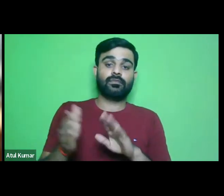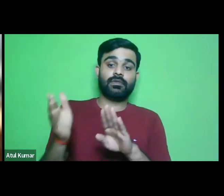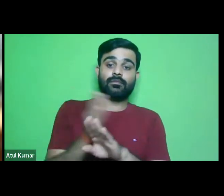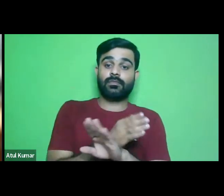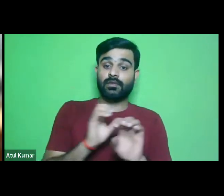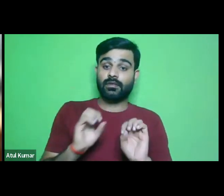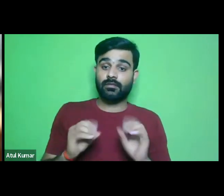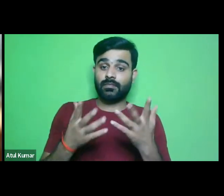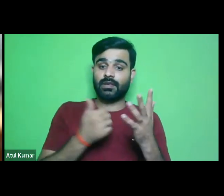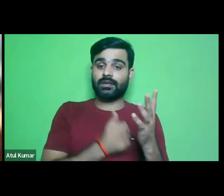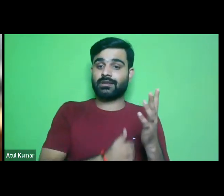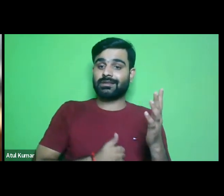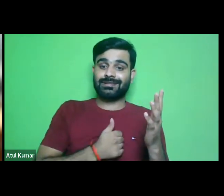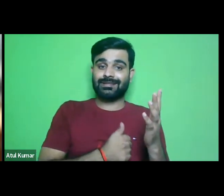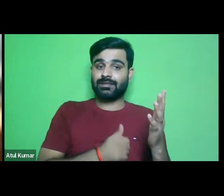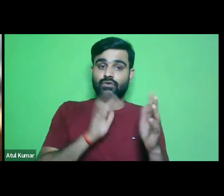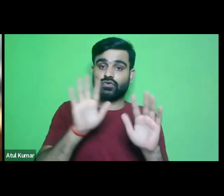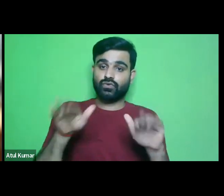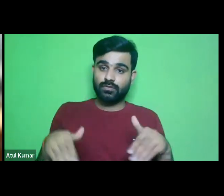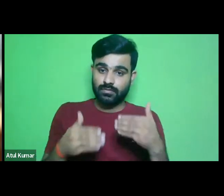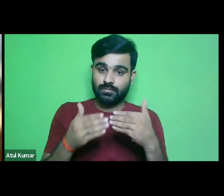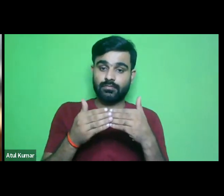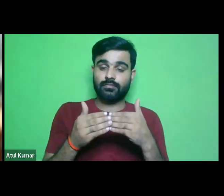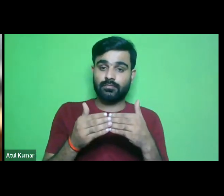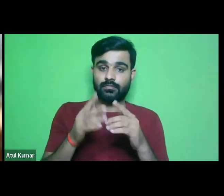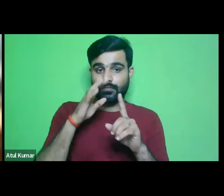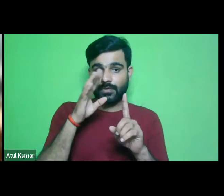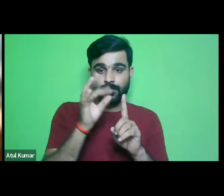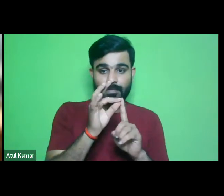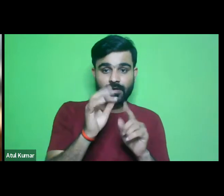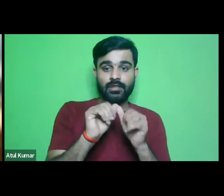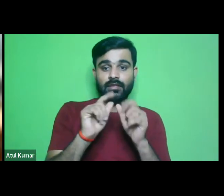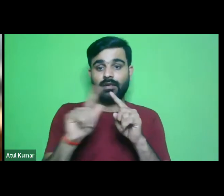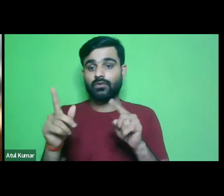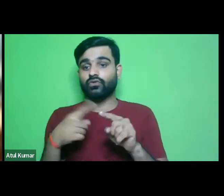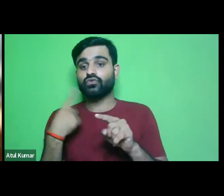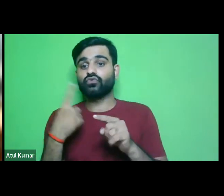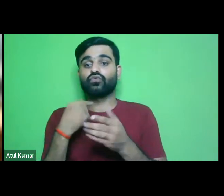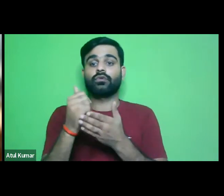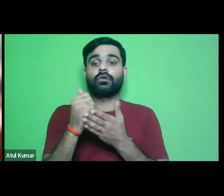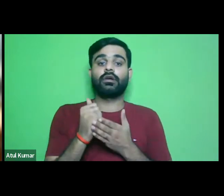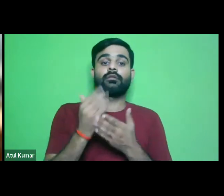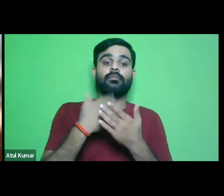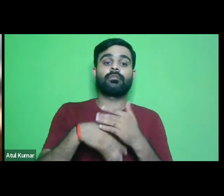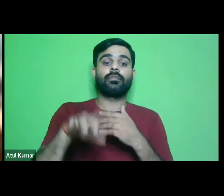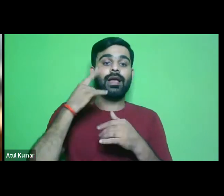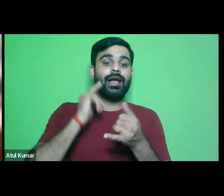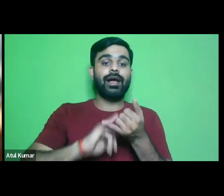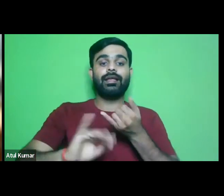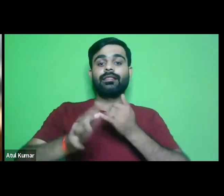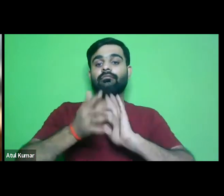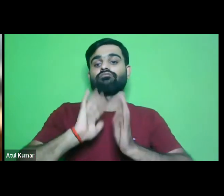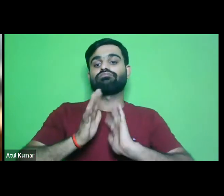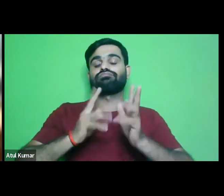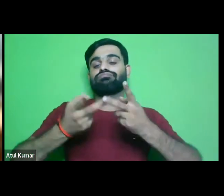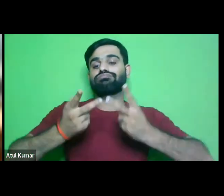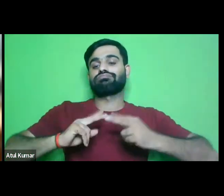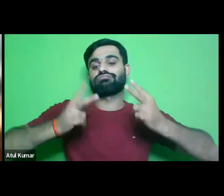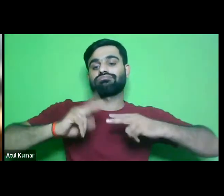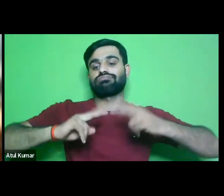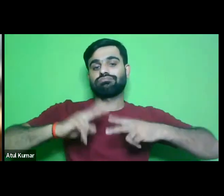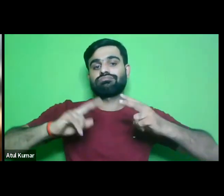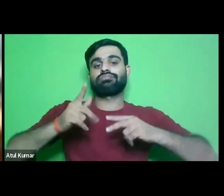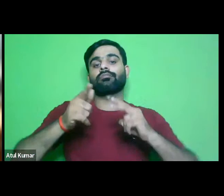start, I'm really sorry I did not introduce Preeti and Atul, who are helping us with Indian Sign Language translation at